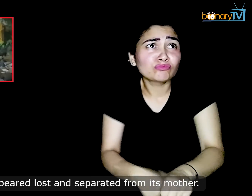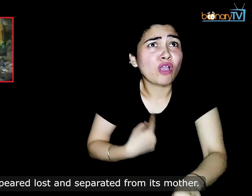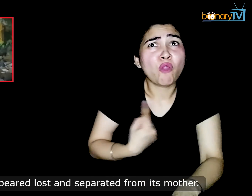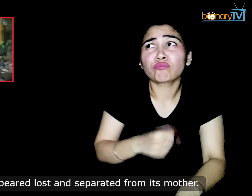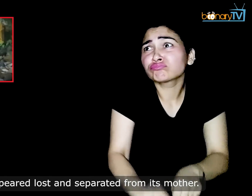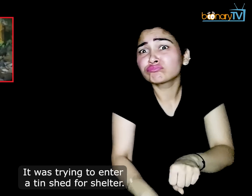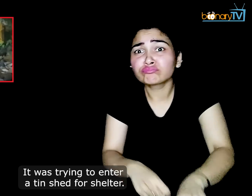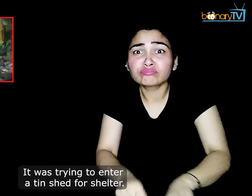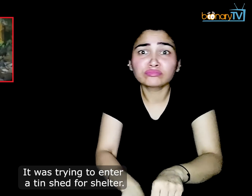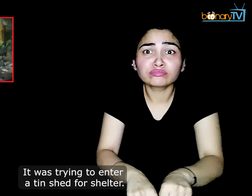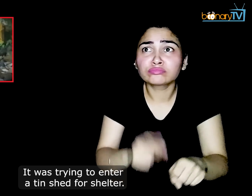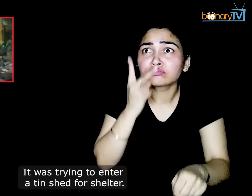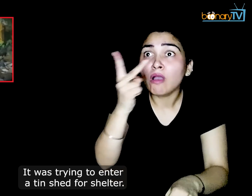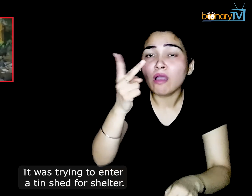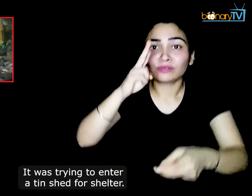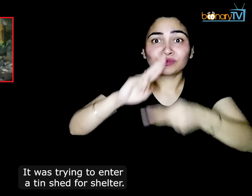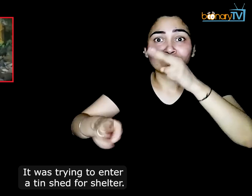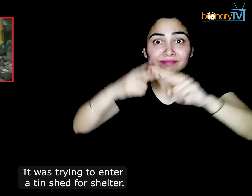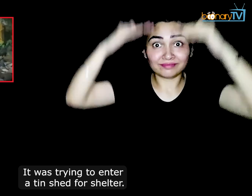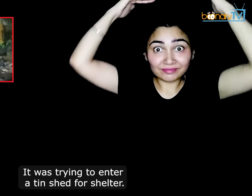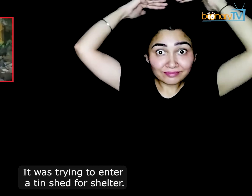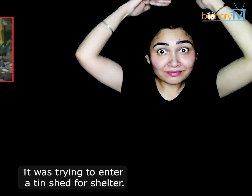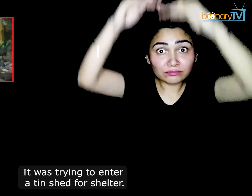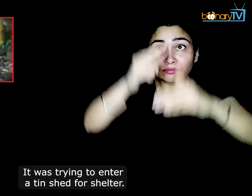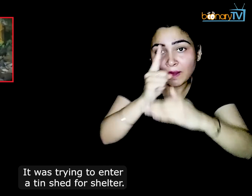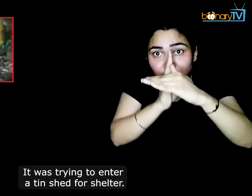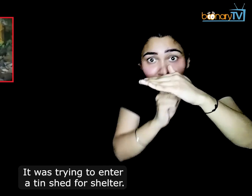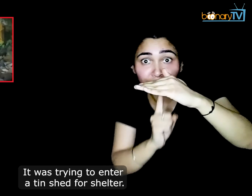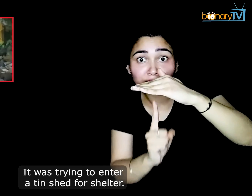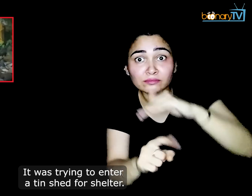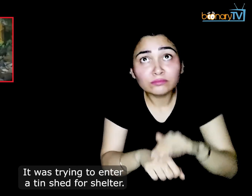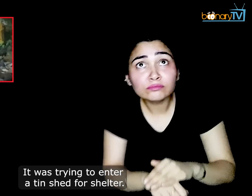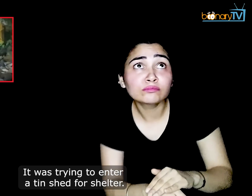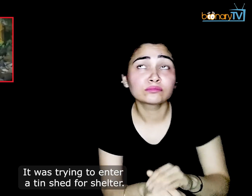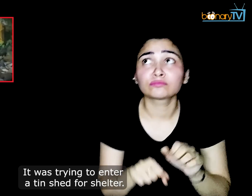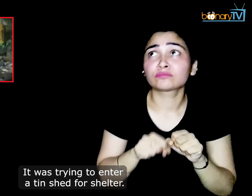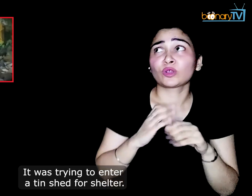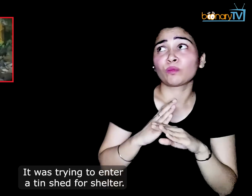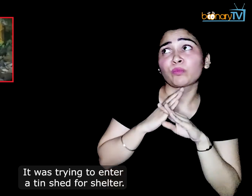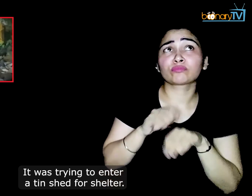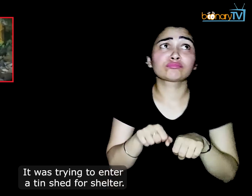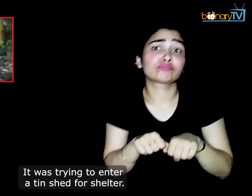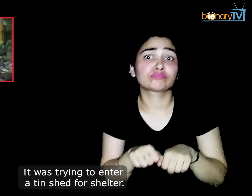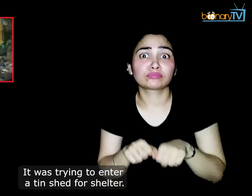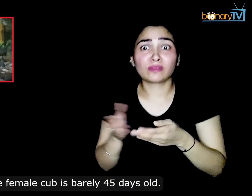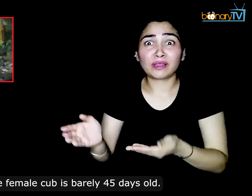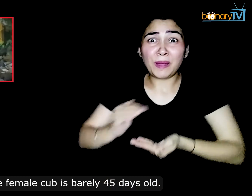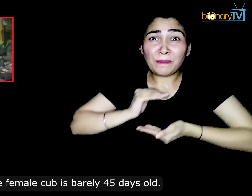It was trying to enter a tin shed for shelter. The female